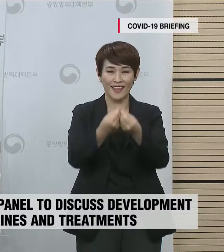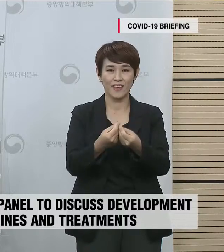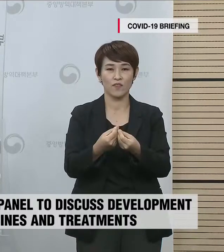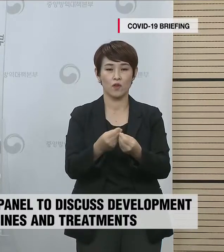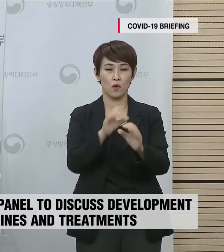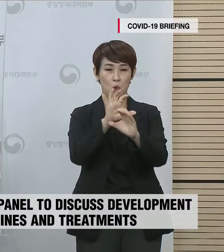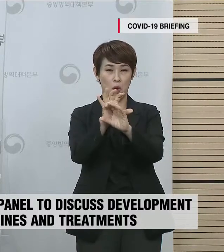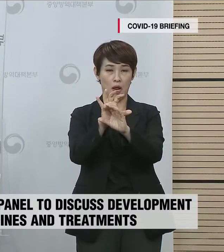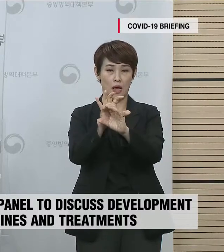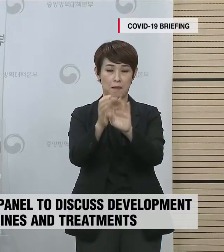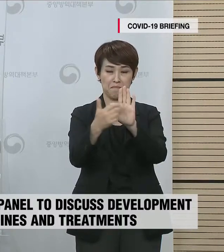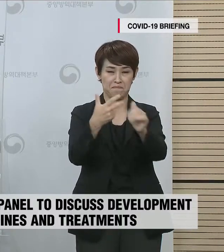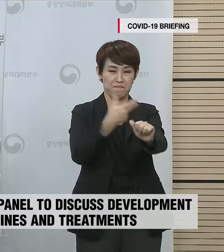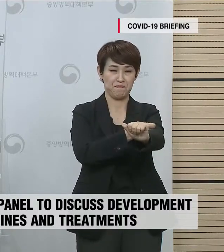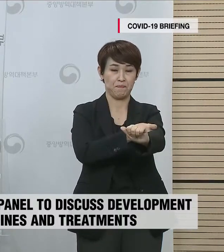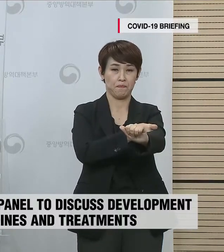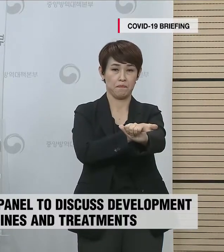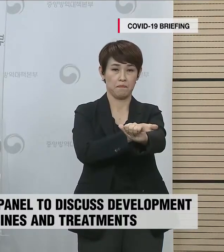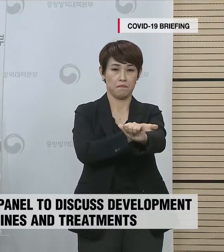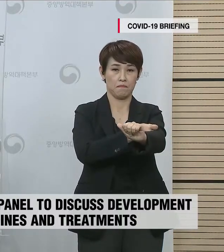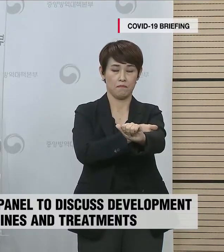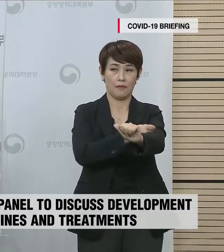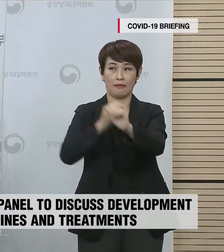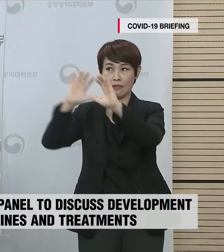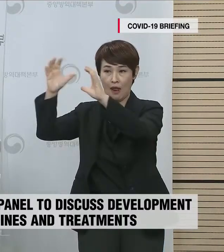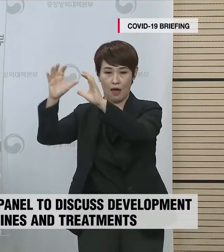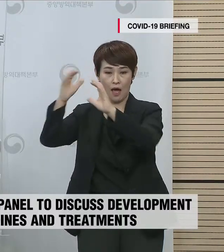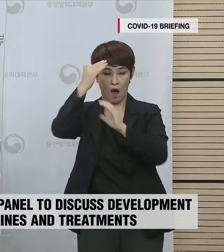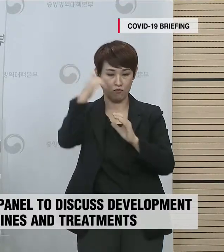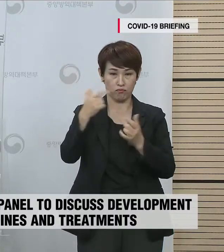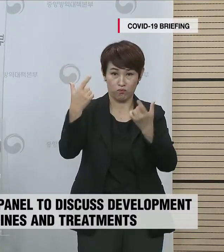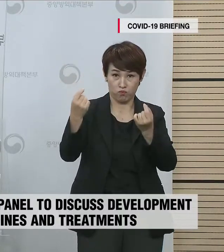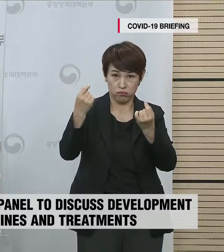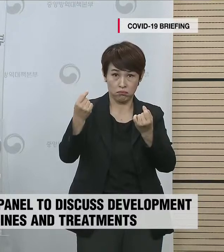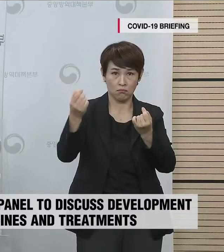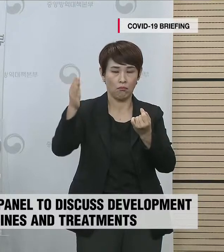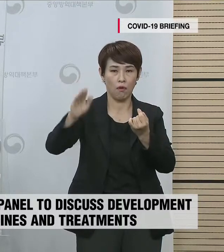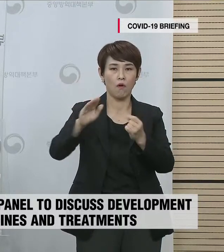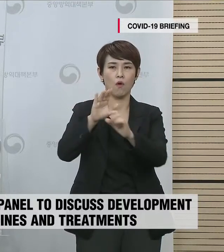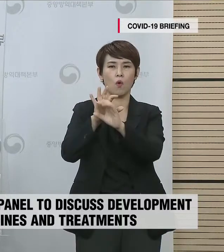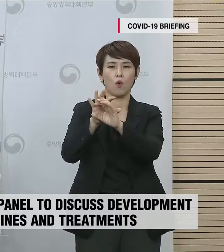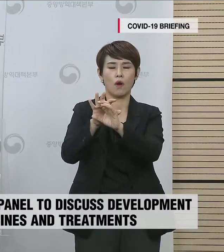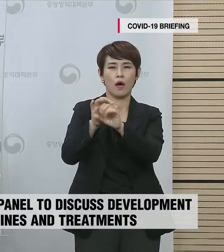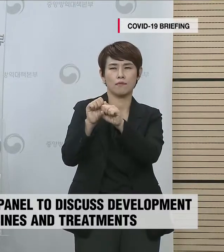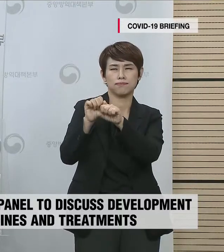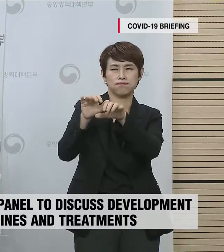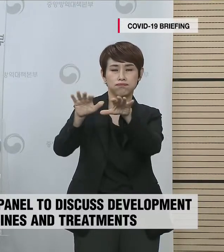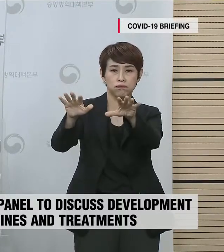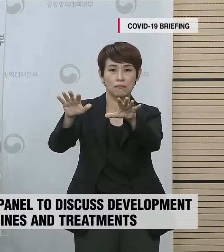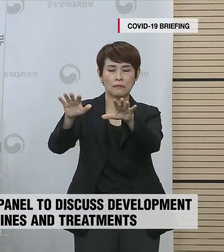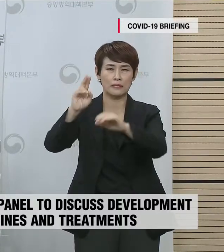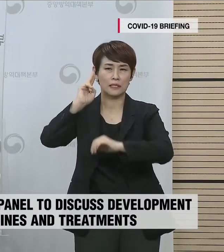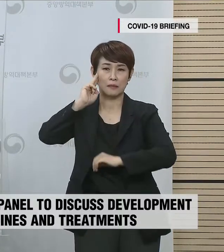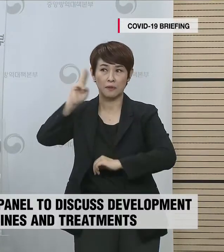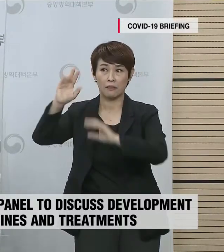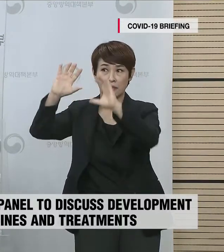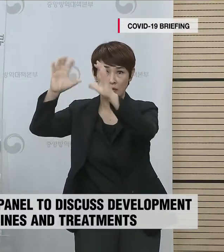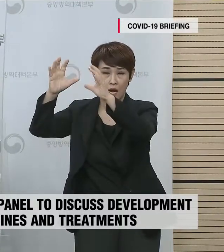we also continue to have similar rates of outbreak or daily tallies, we believe